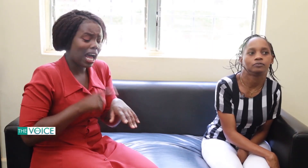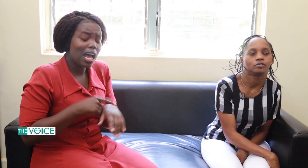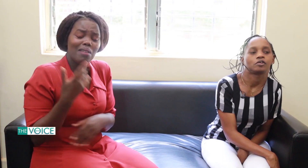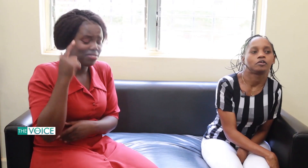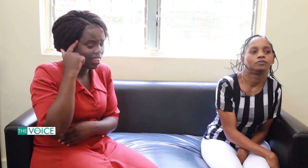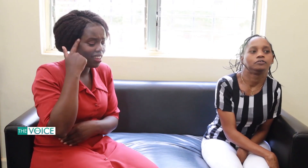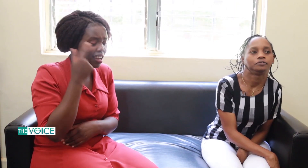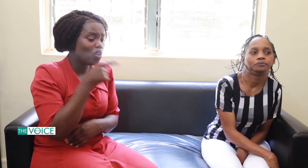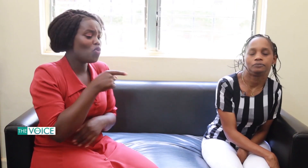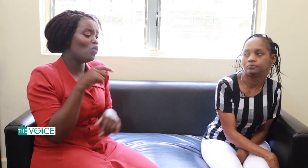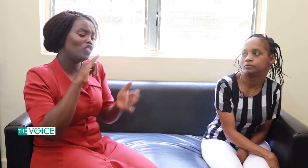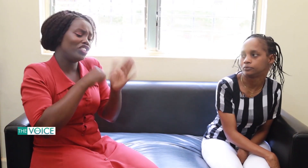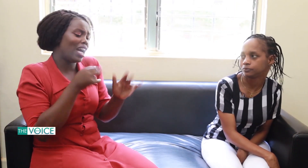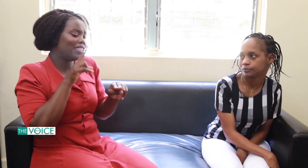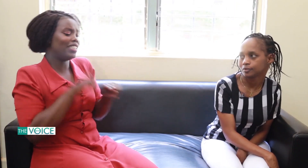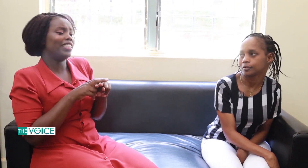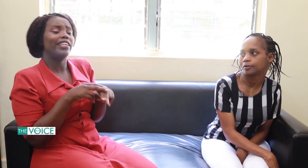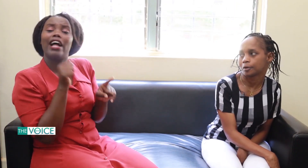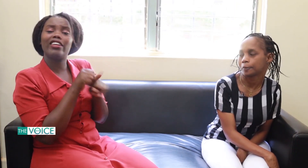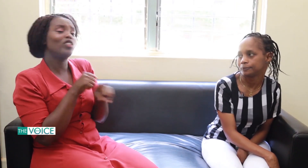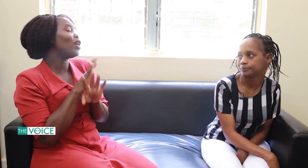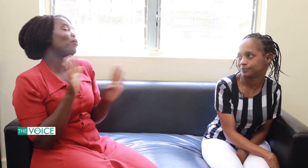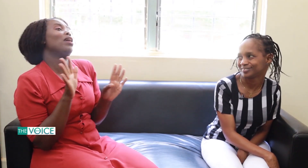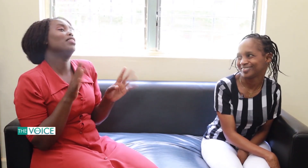for and what do you advocate for?